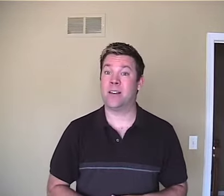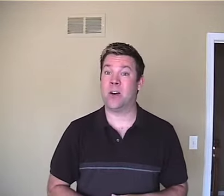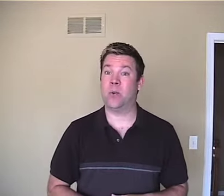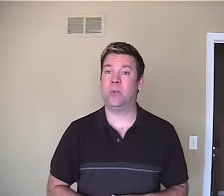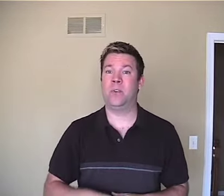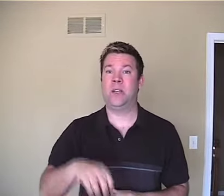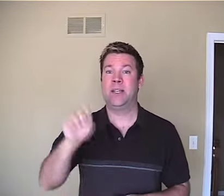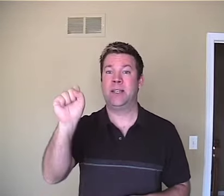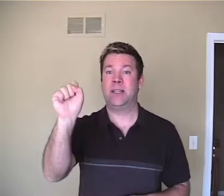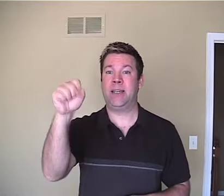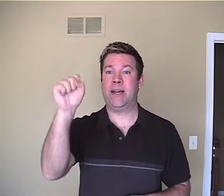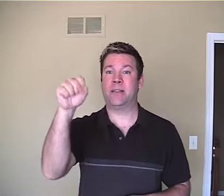no. Yes.